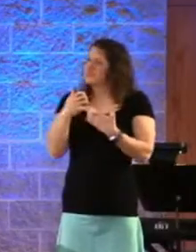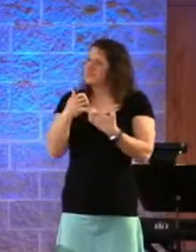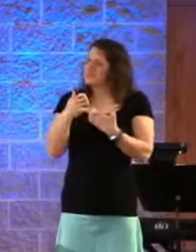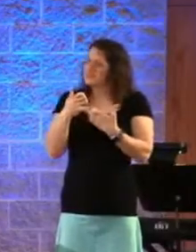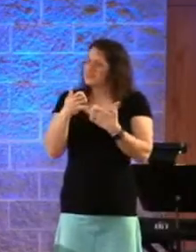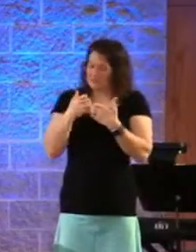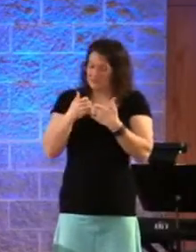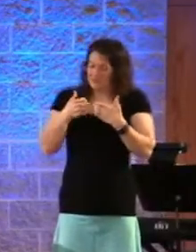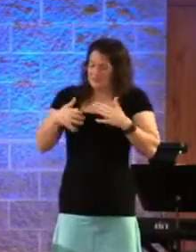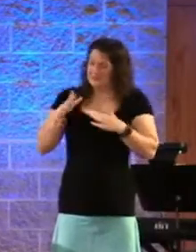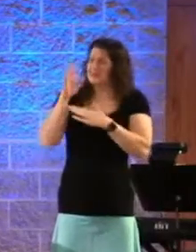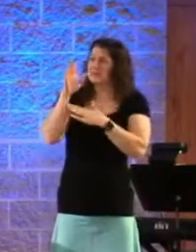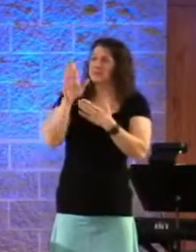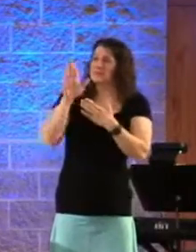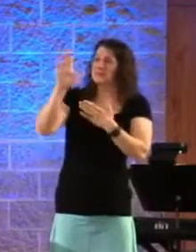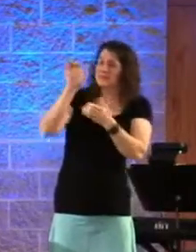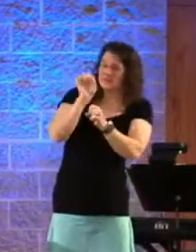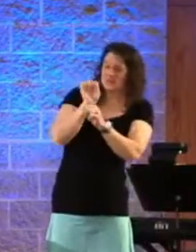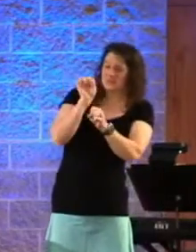We cannot save ourselves.